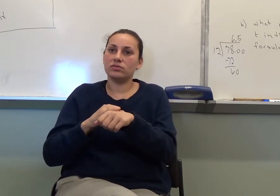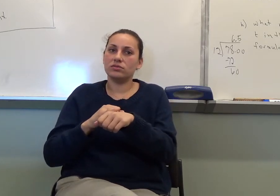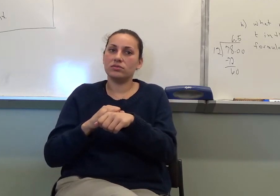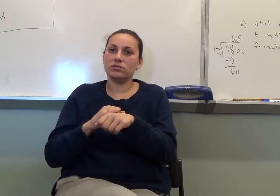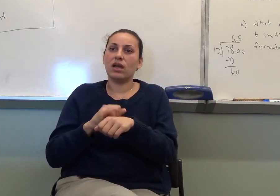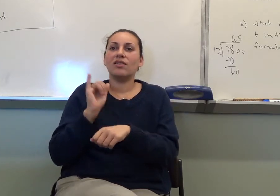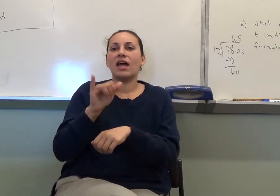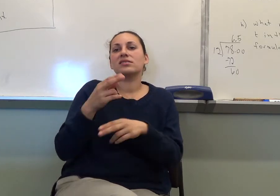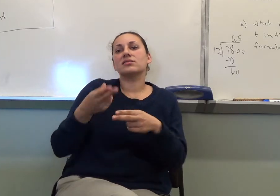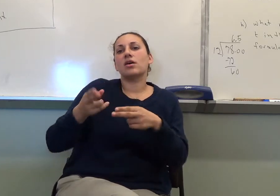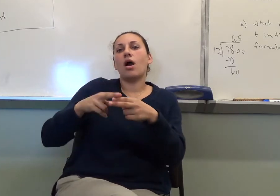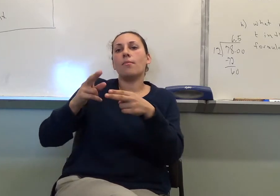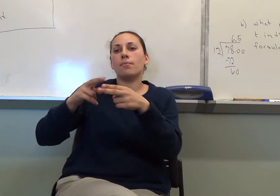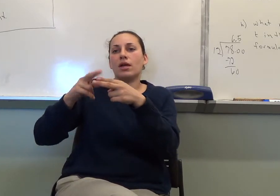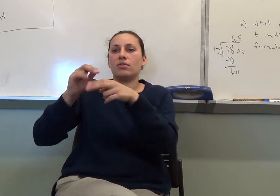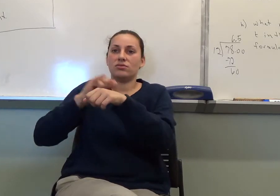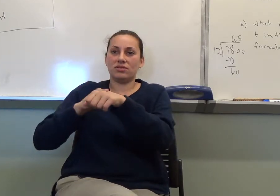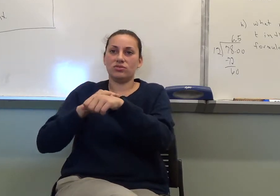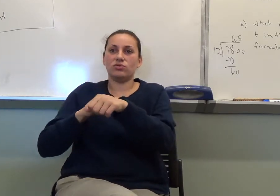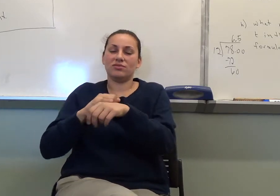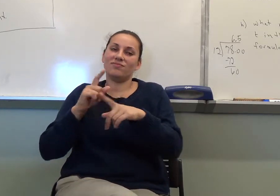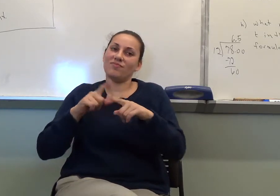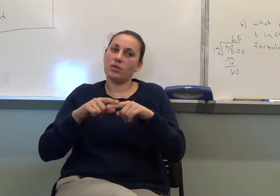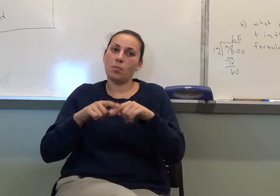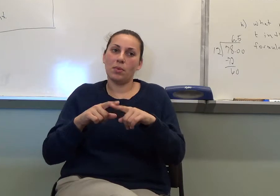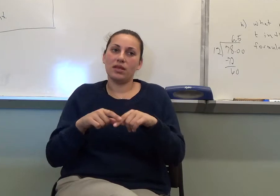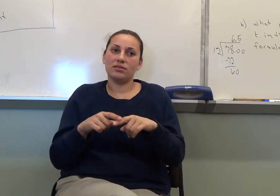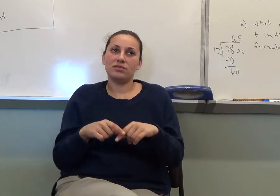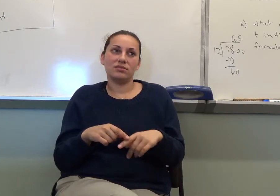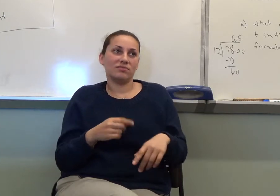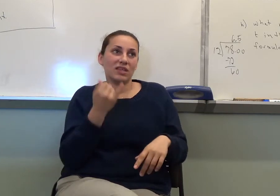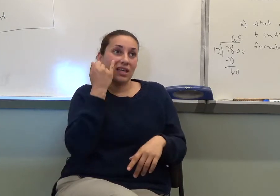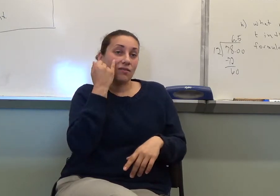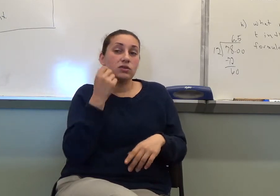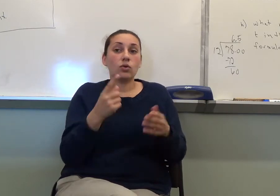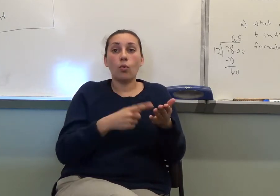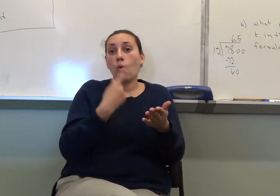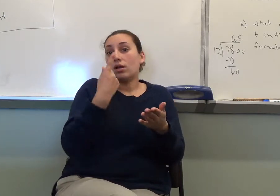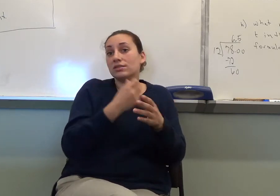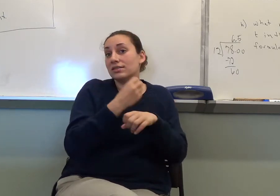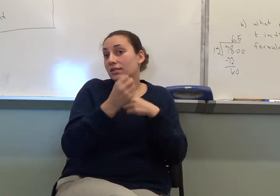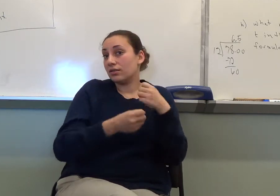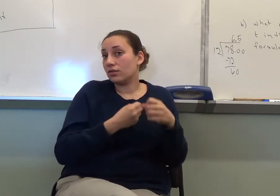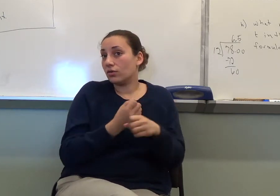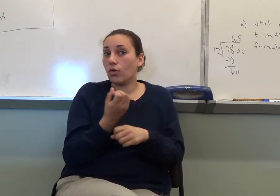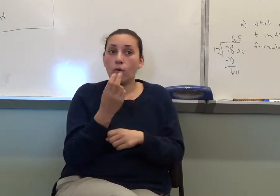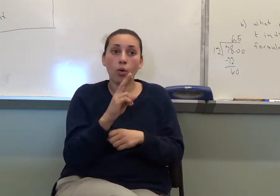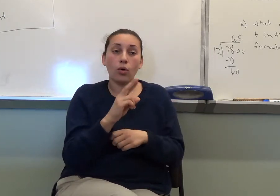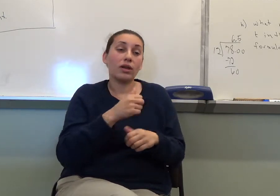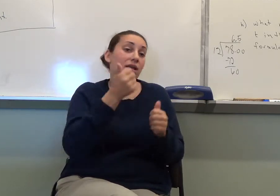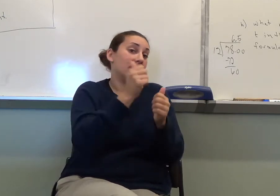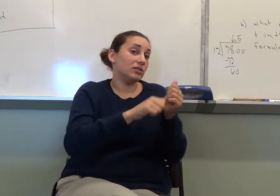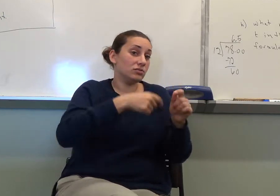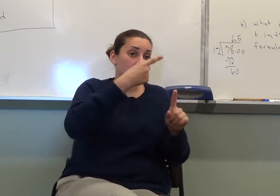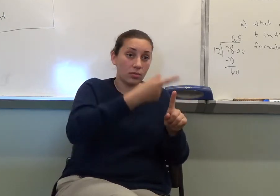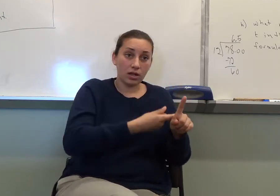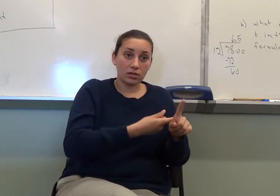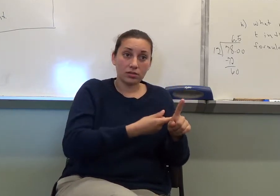put it into your calculator. So you could do a problem that is very complex if you had to do it that